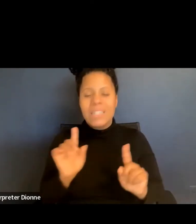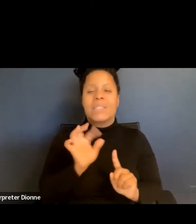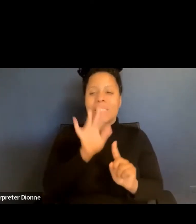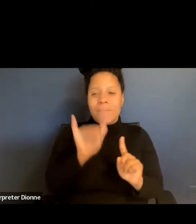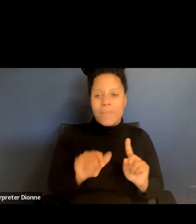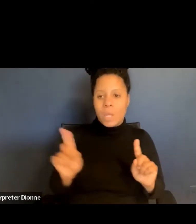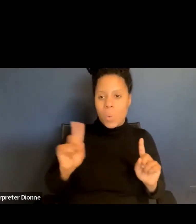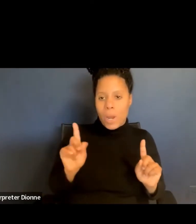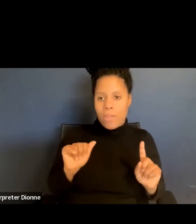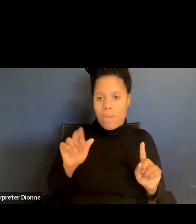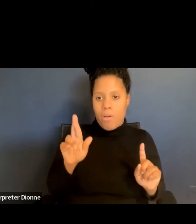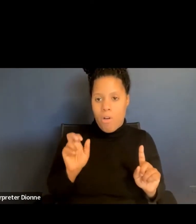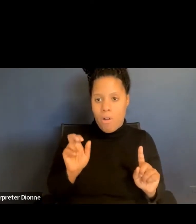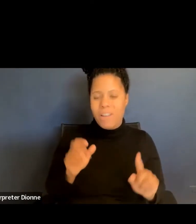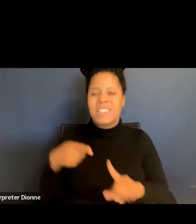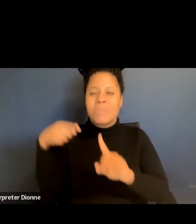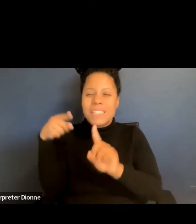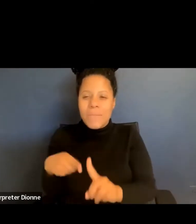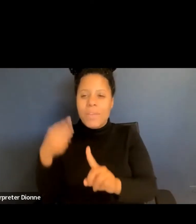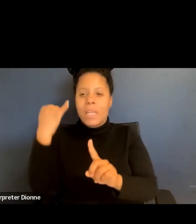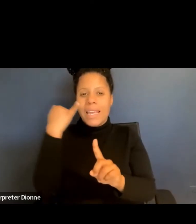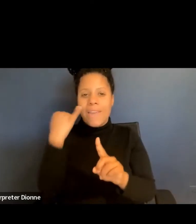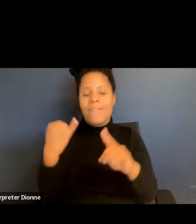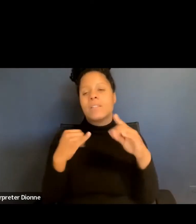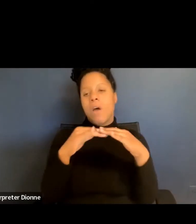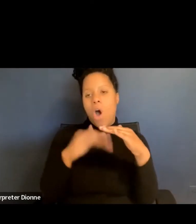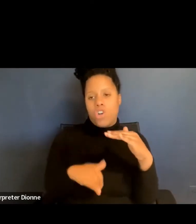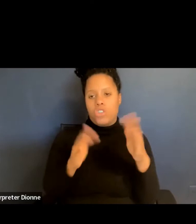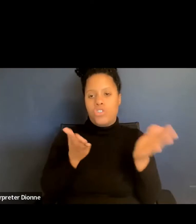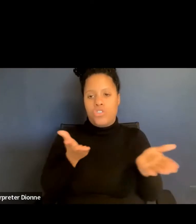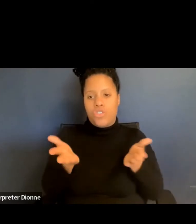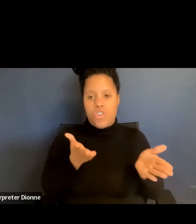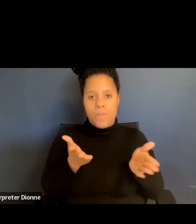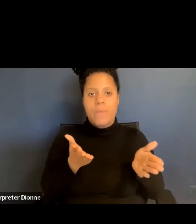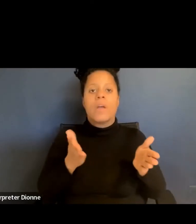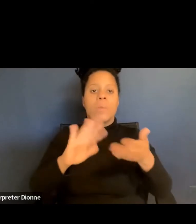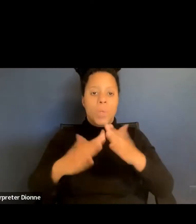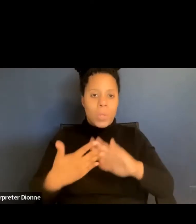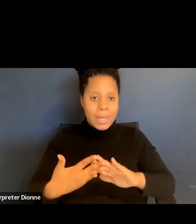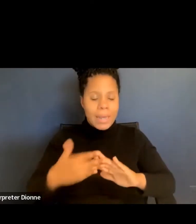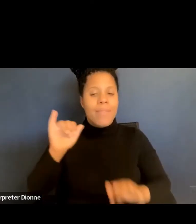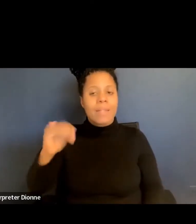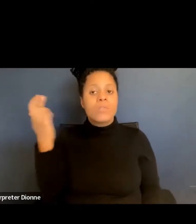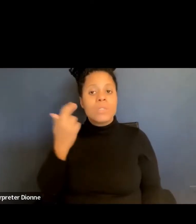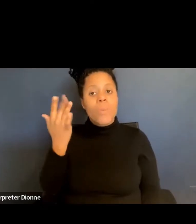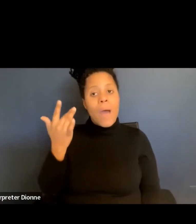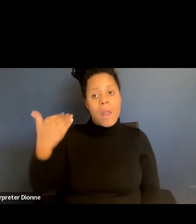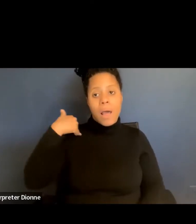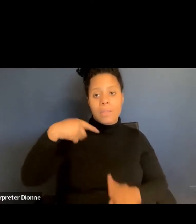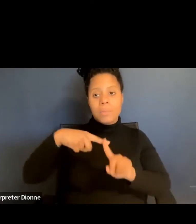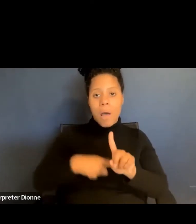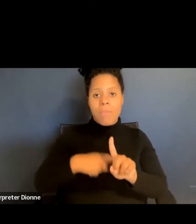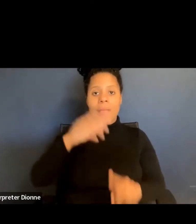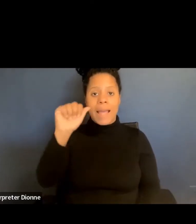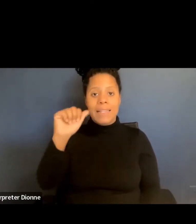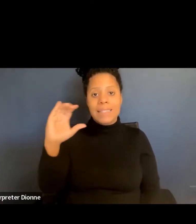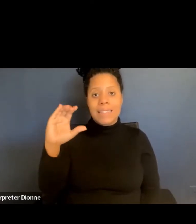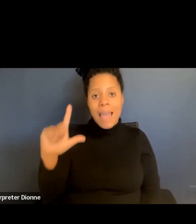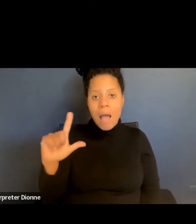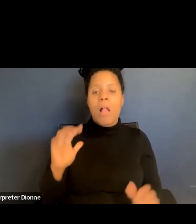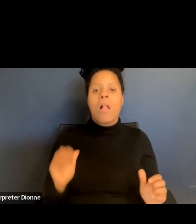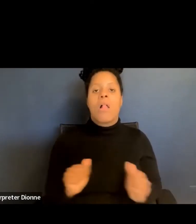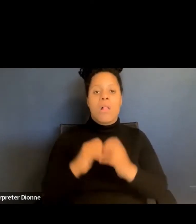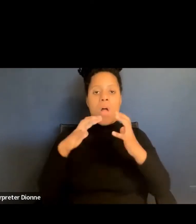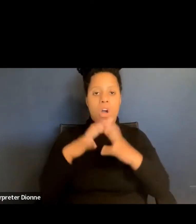underserved communities. And that's why last month, ACL launched a partnership with the